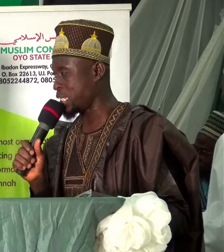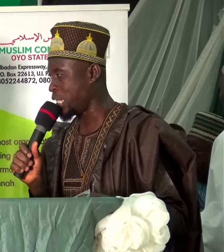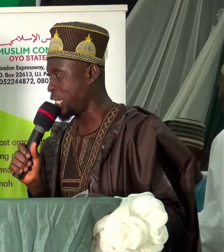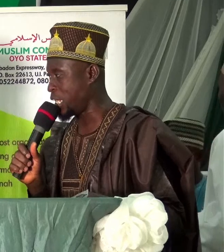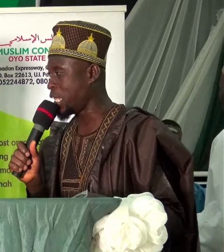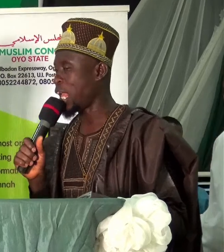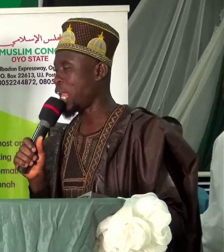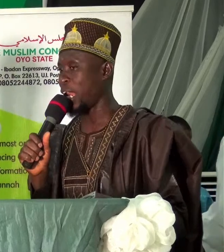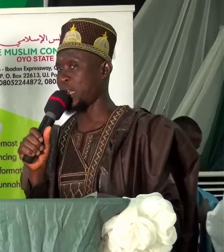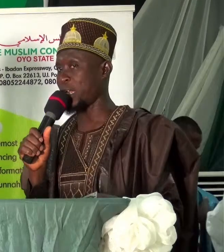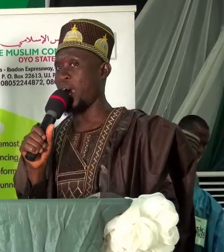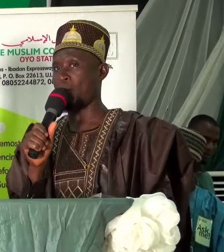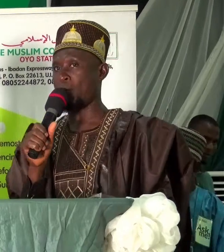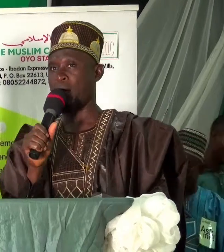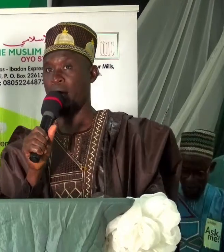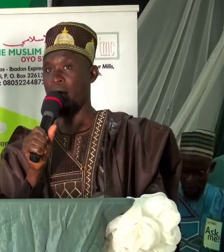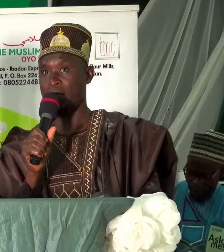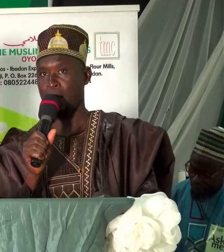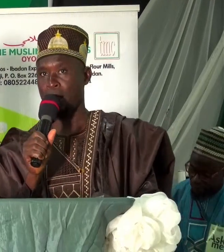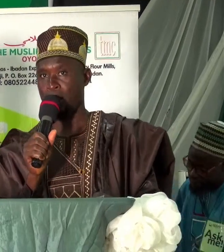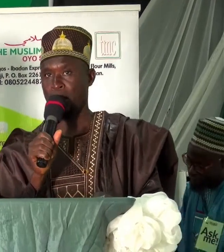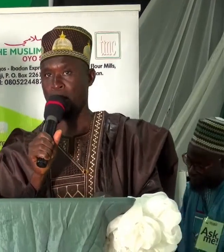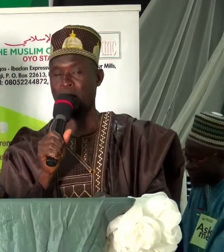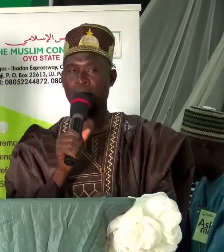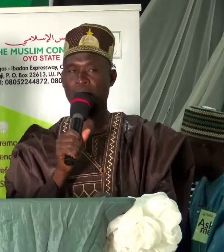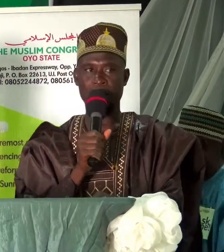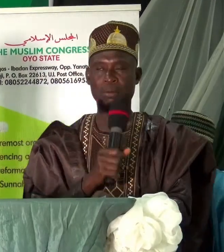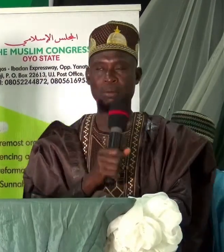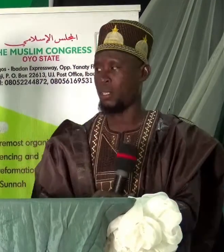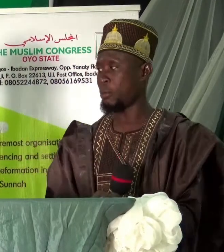ni alqiyama asami